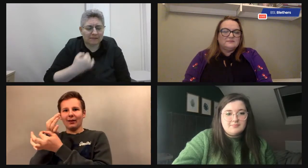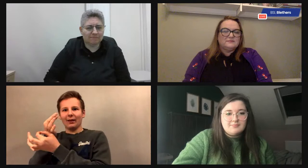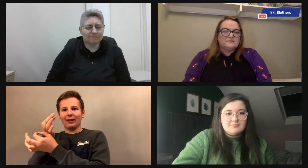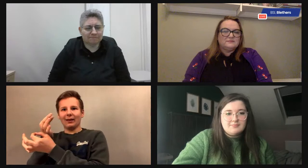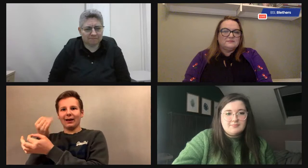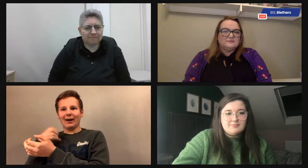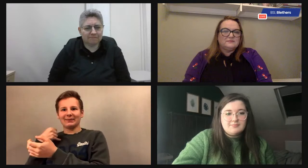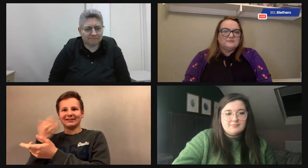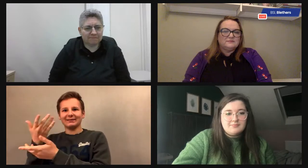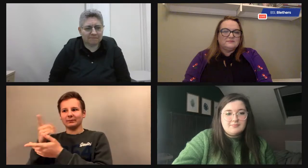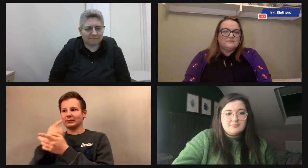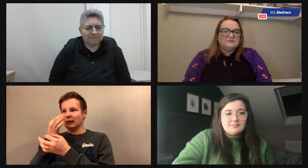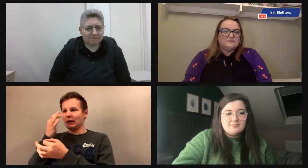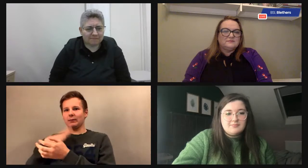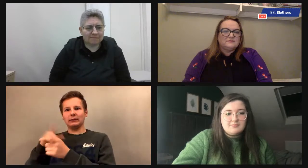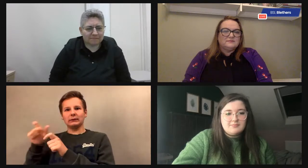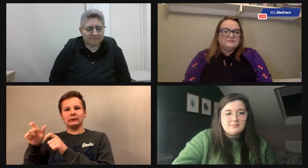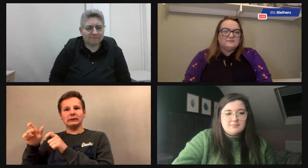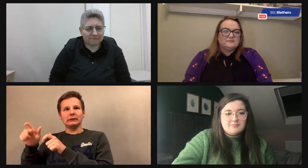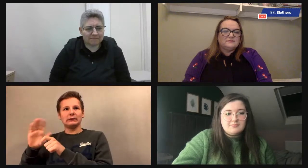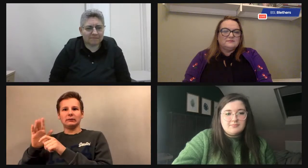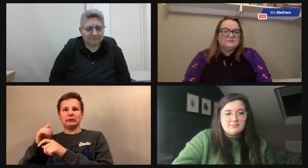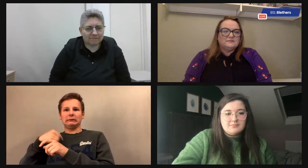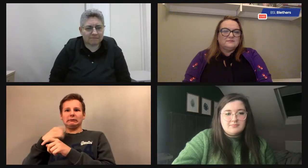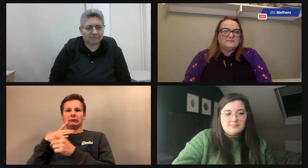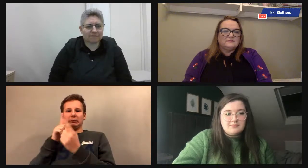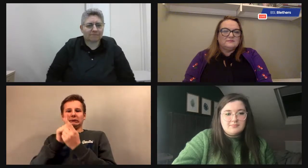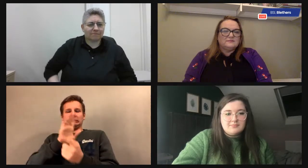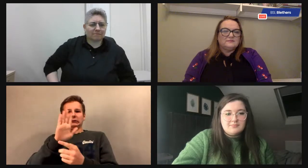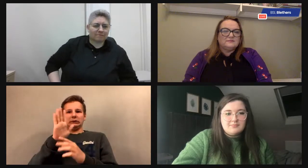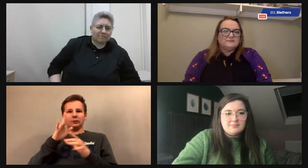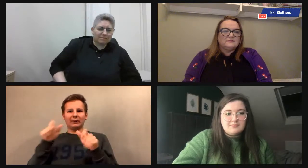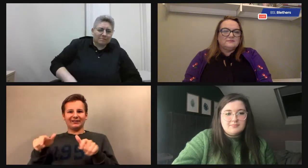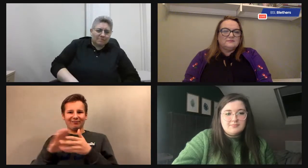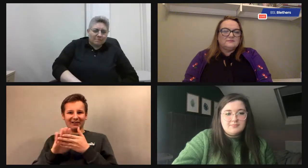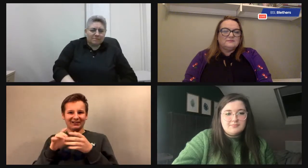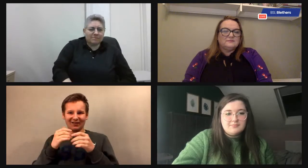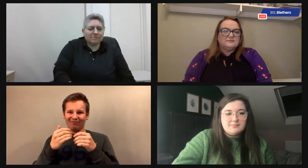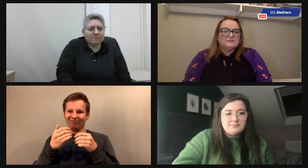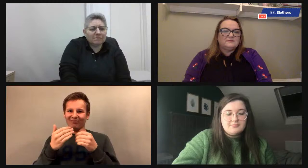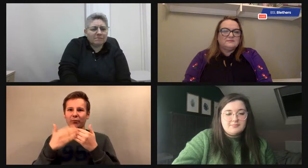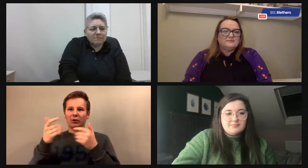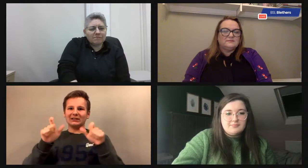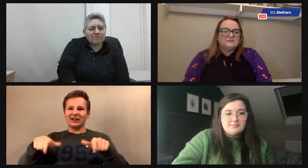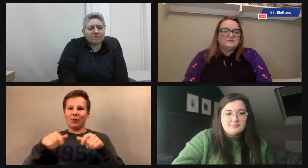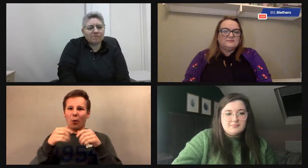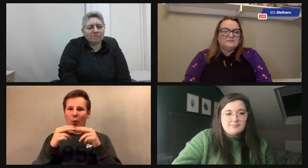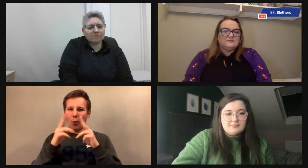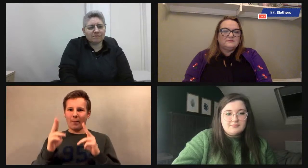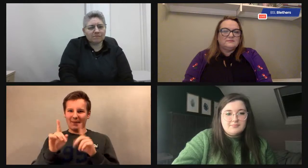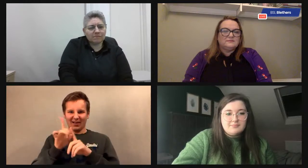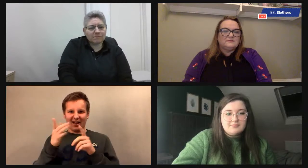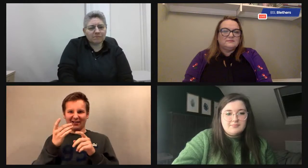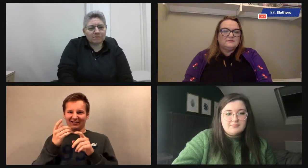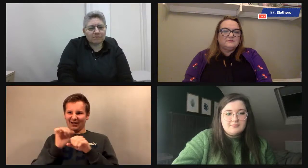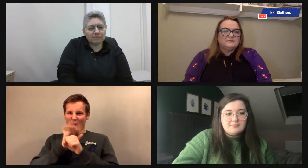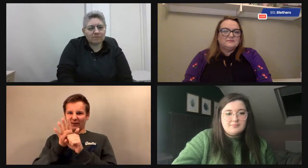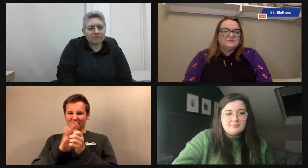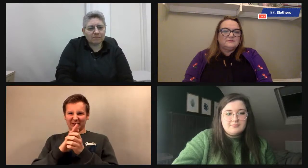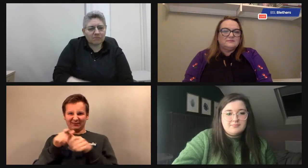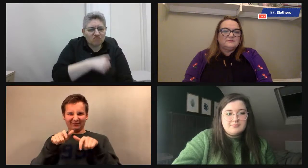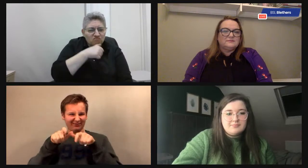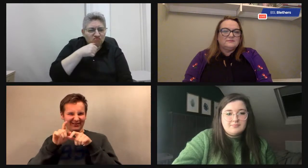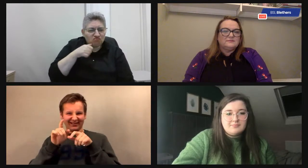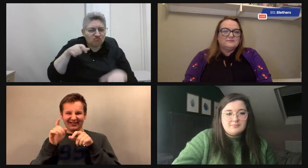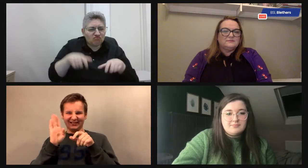communicate anymore. So there was almost a dependency on the Zoom and a habit forming, and it felt that you didn't want to meet people. And I've